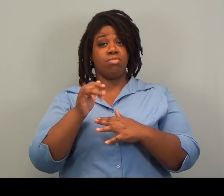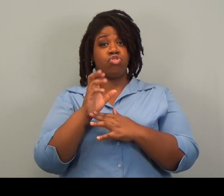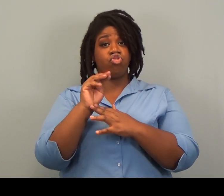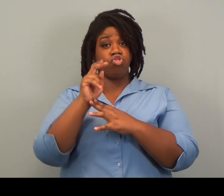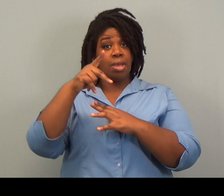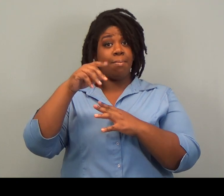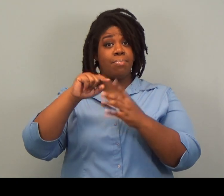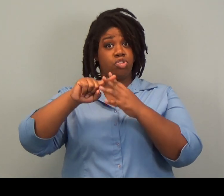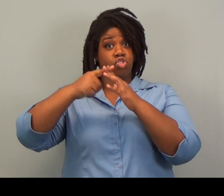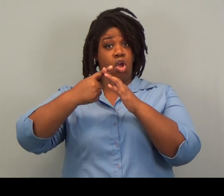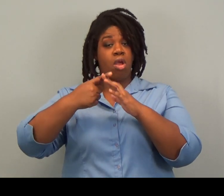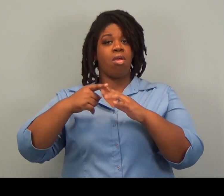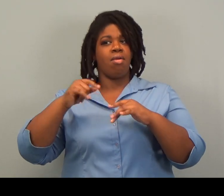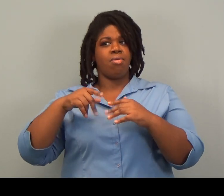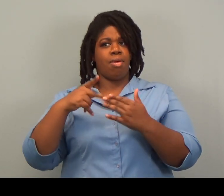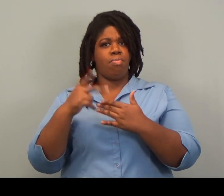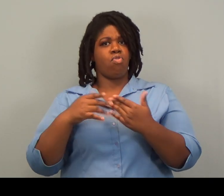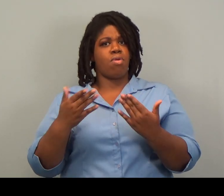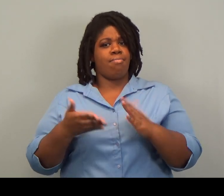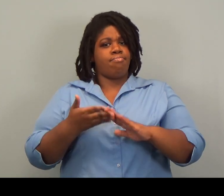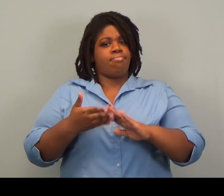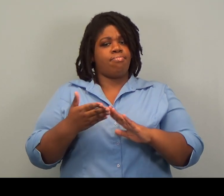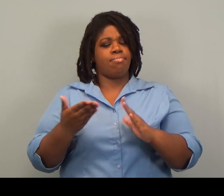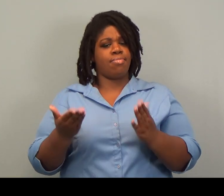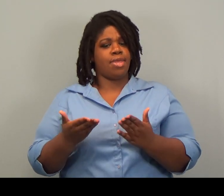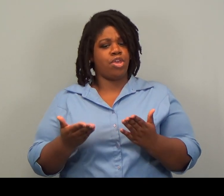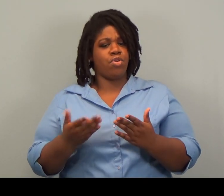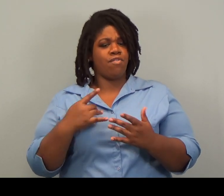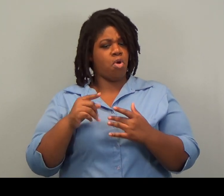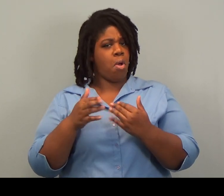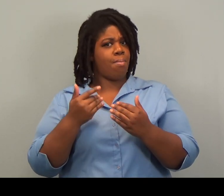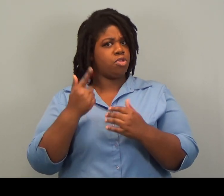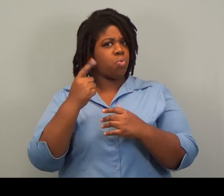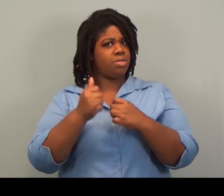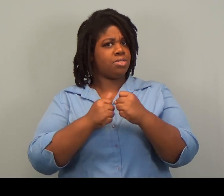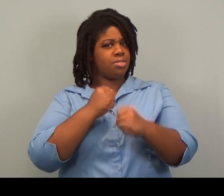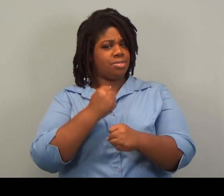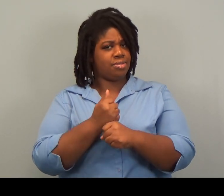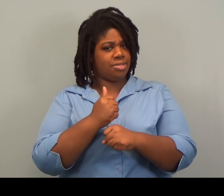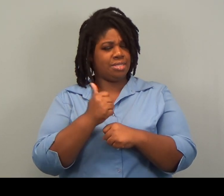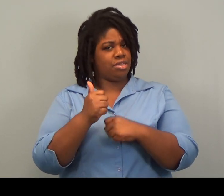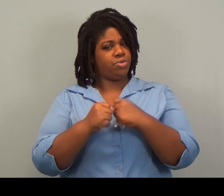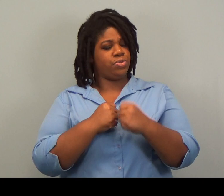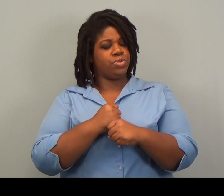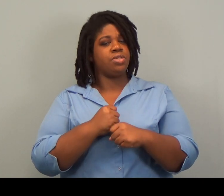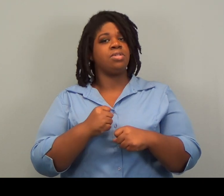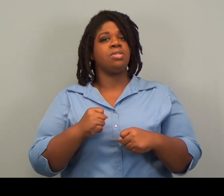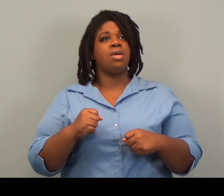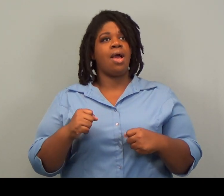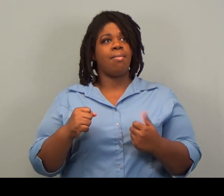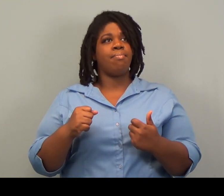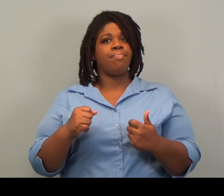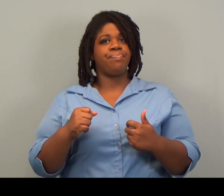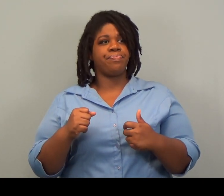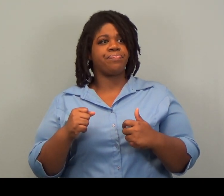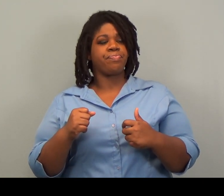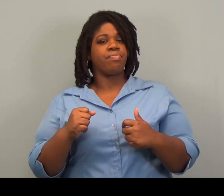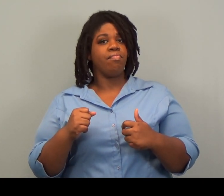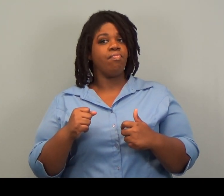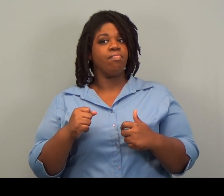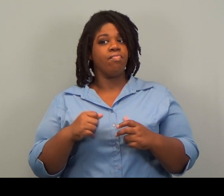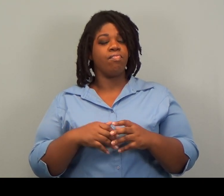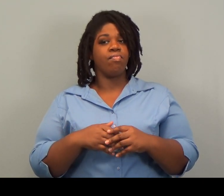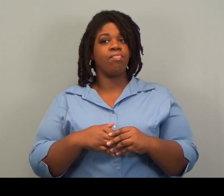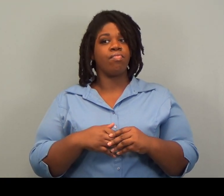decade. An important program for folks that are kind of in between. There's a sweet spot with Jumpstart. So folks that